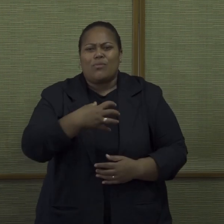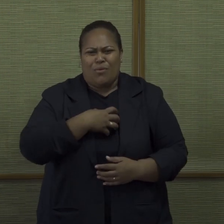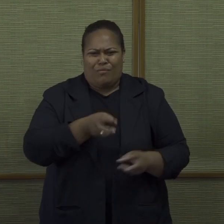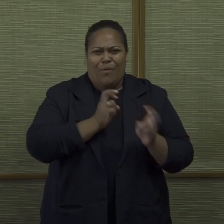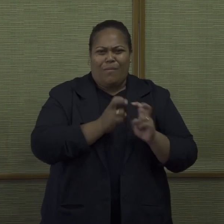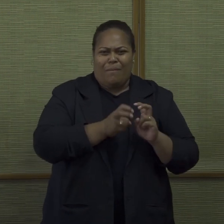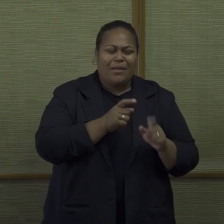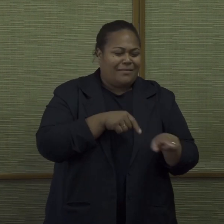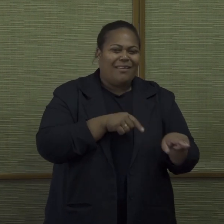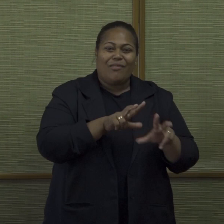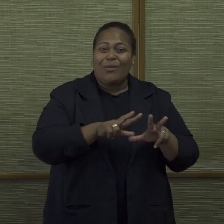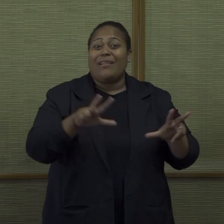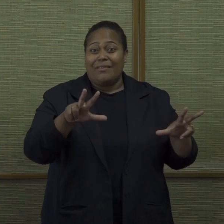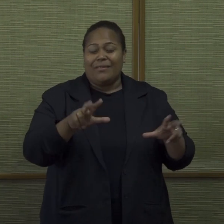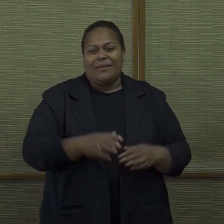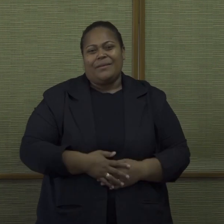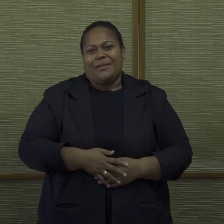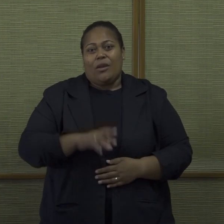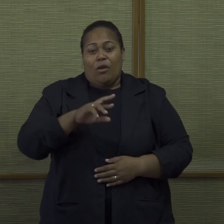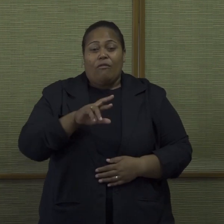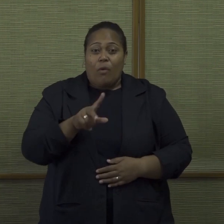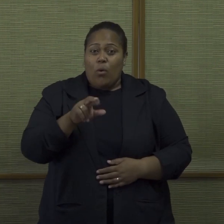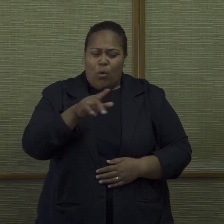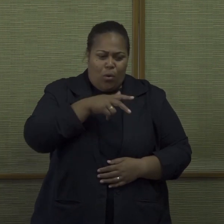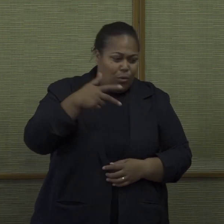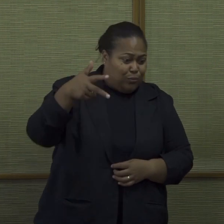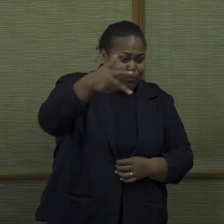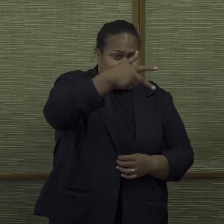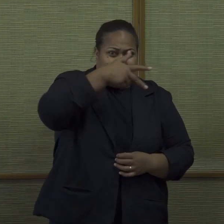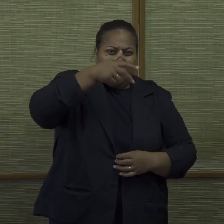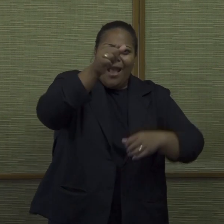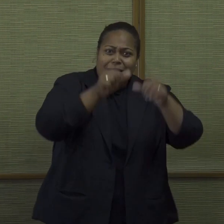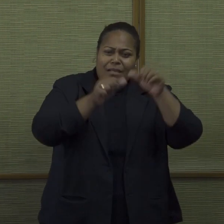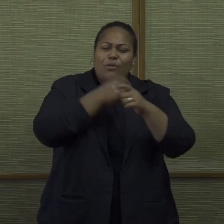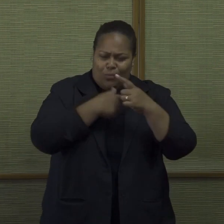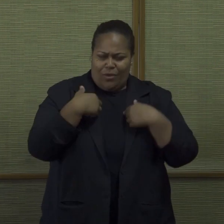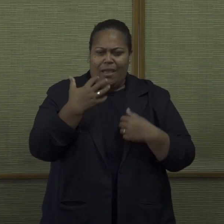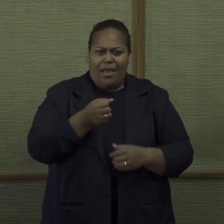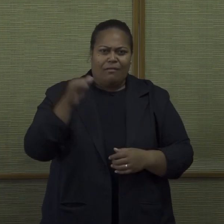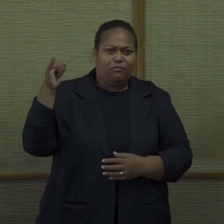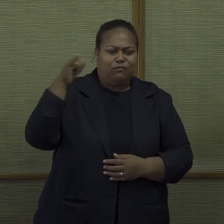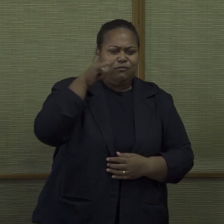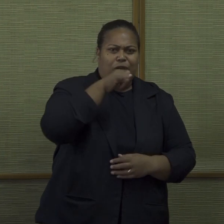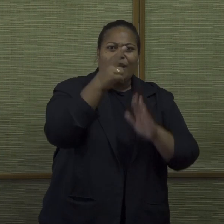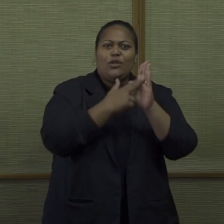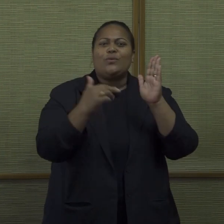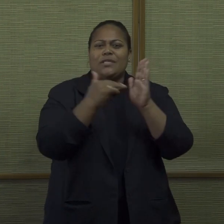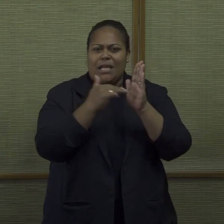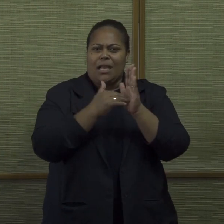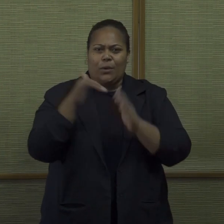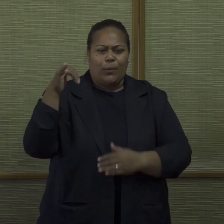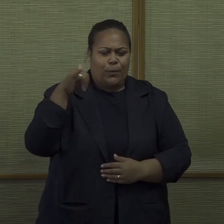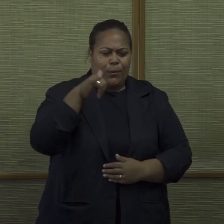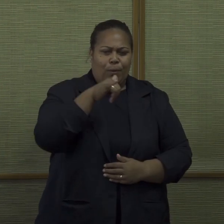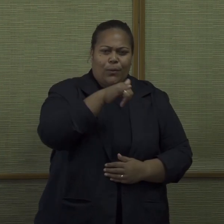Levu as it is. For aerial assessment, we have a P3 flight from New Zealand flying as we